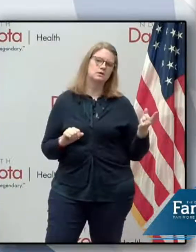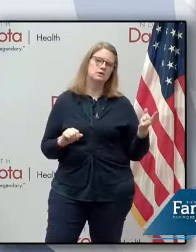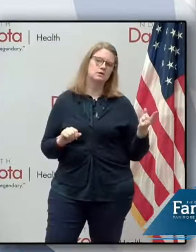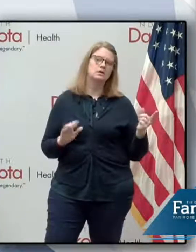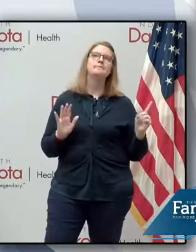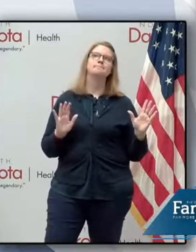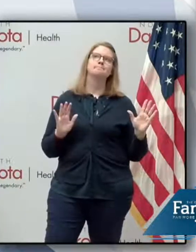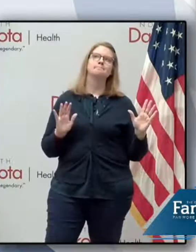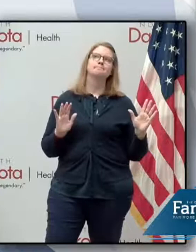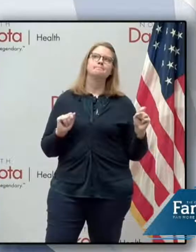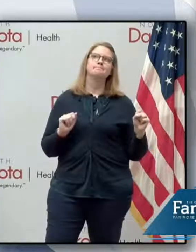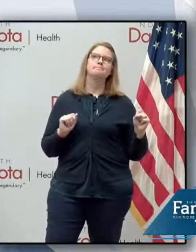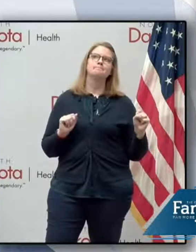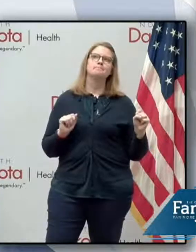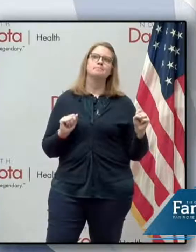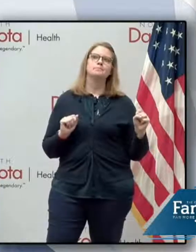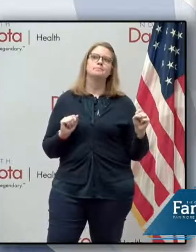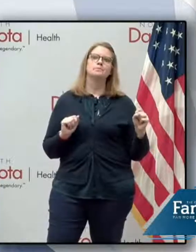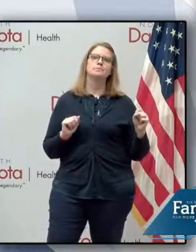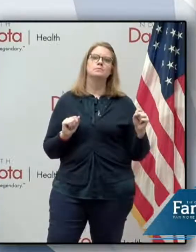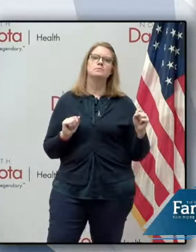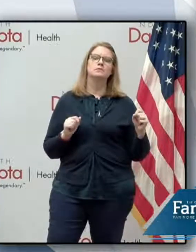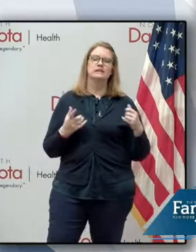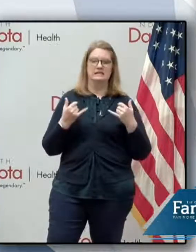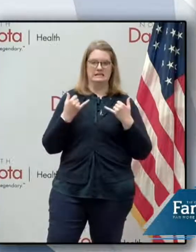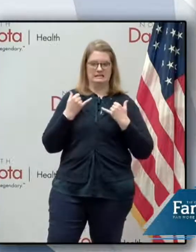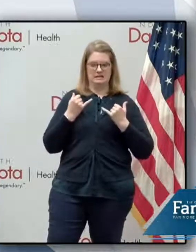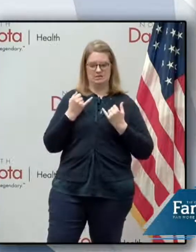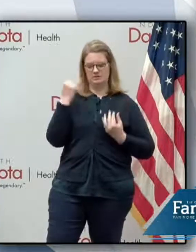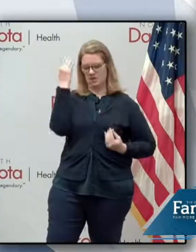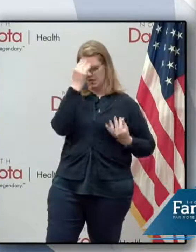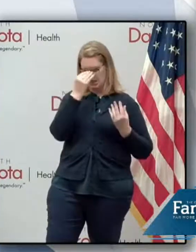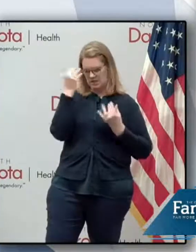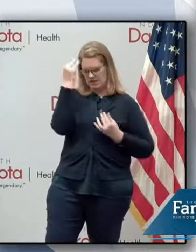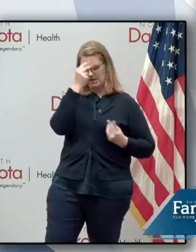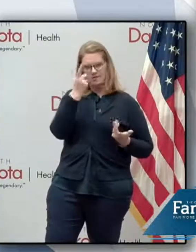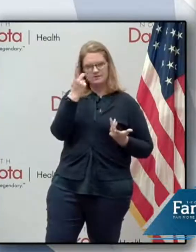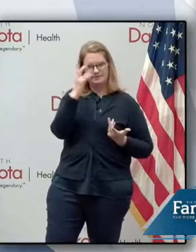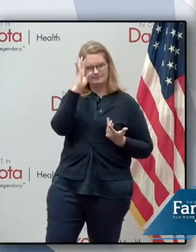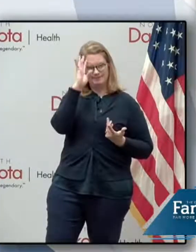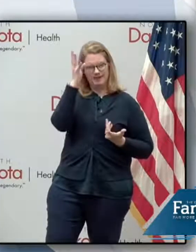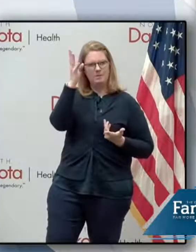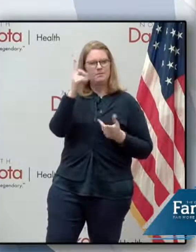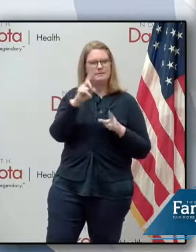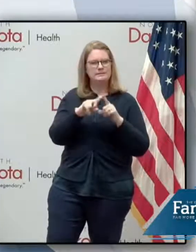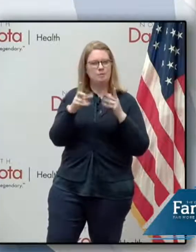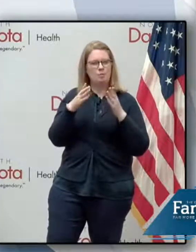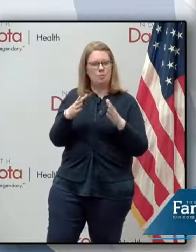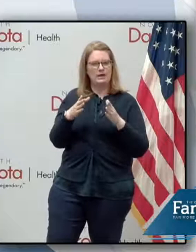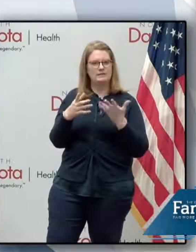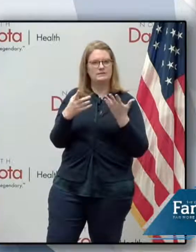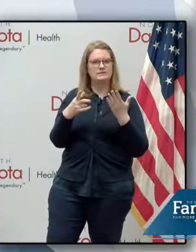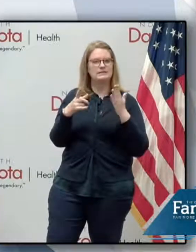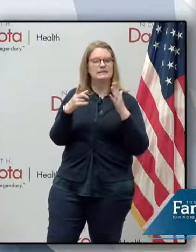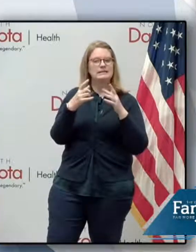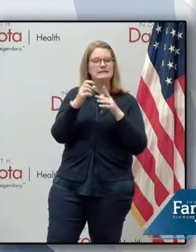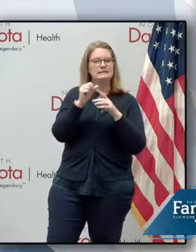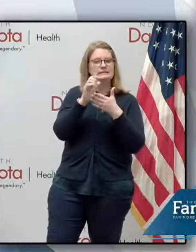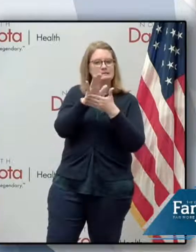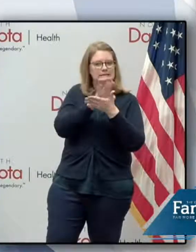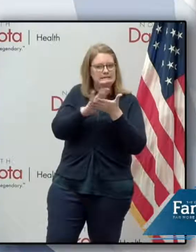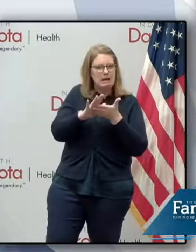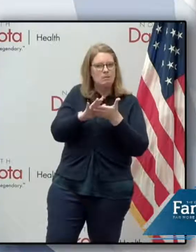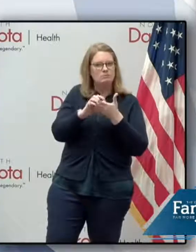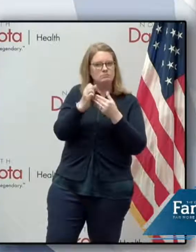about? We are now coming up with different ways that we can create sterile, safe, negative pressure rooms